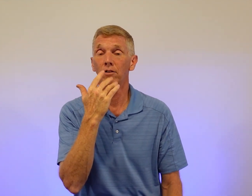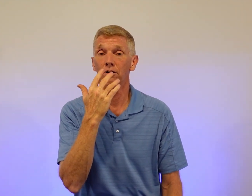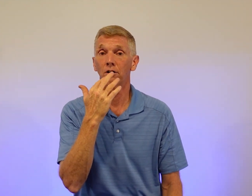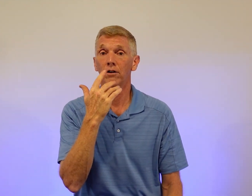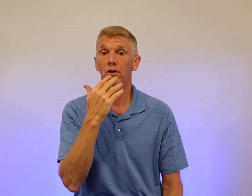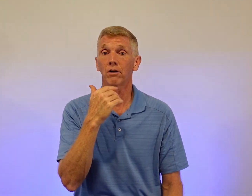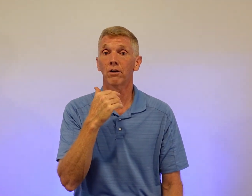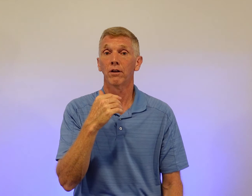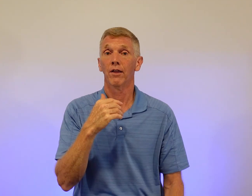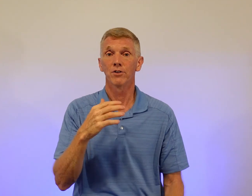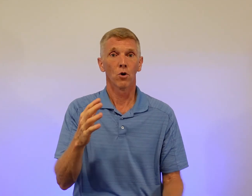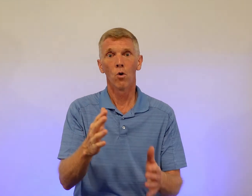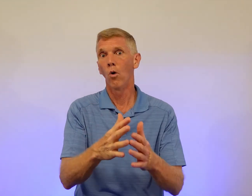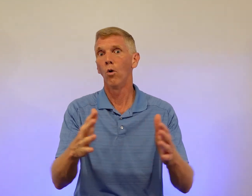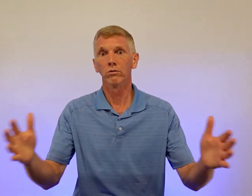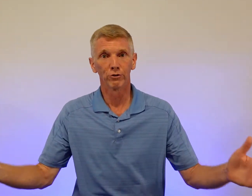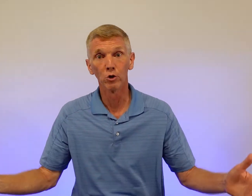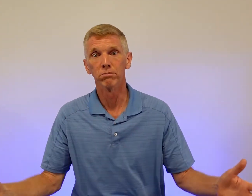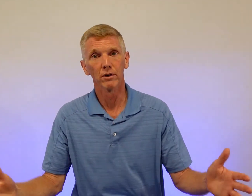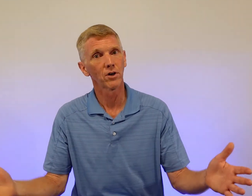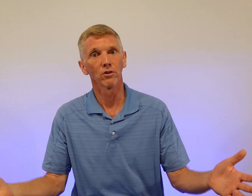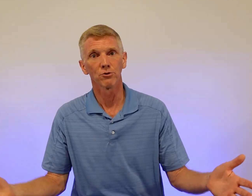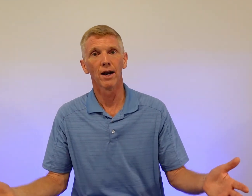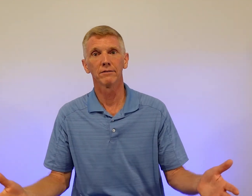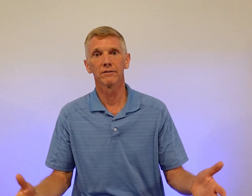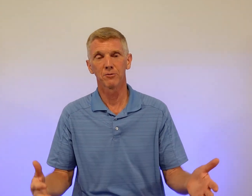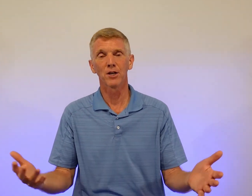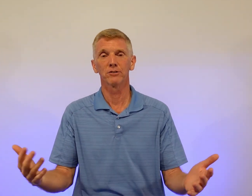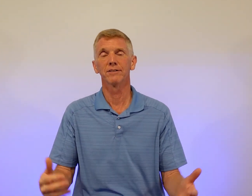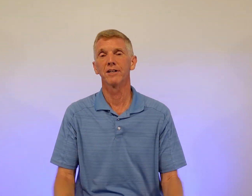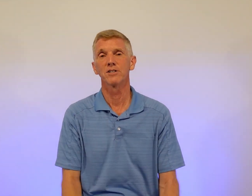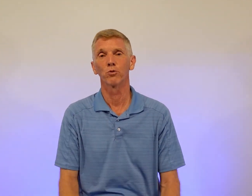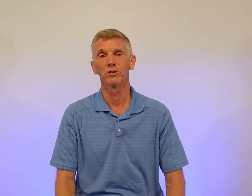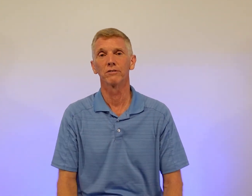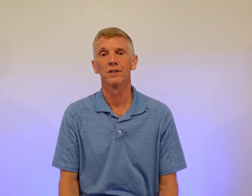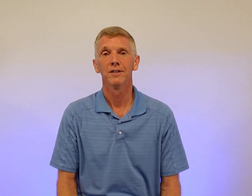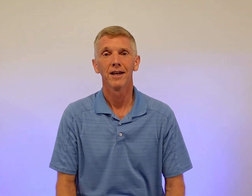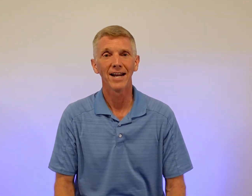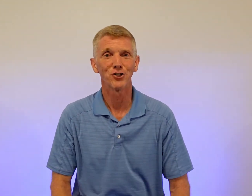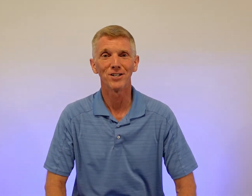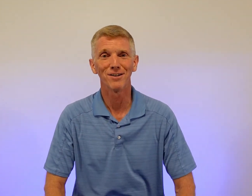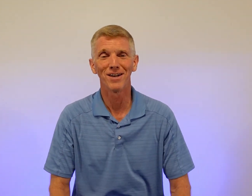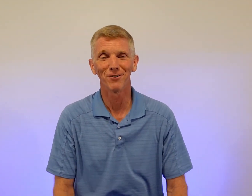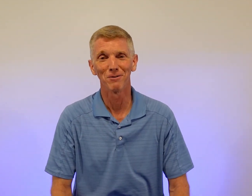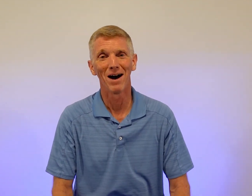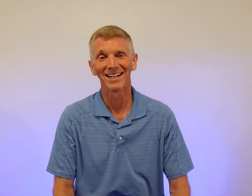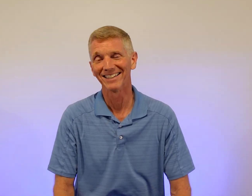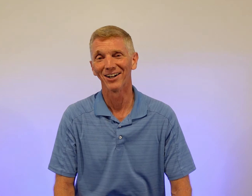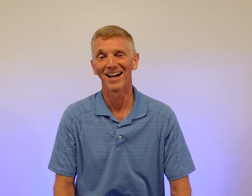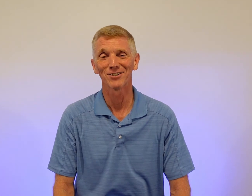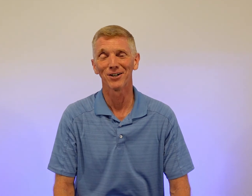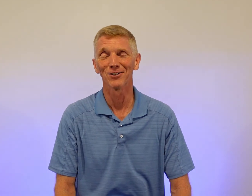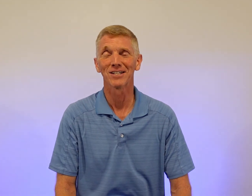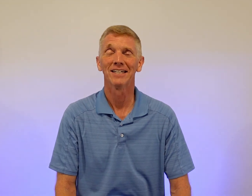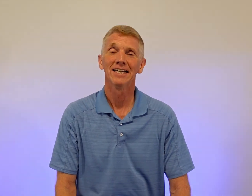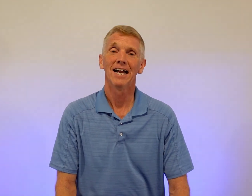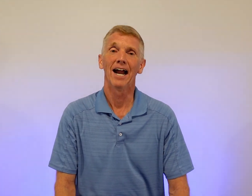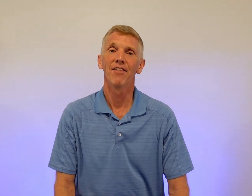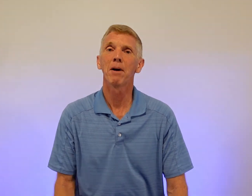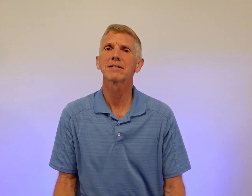Color. And there's a whole group of colors, right? Especially in today's world of HGTV and remodeling, lots of colors. All right? They might say,